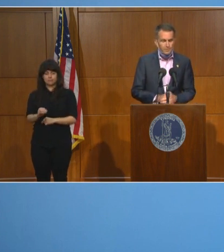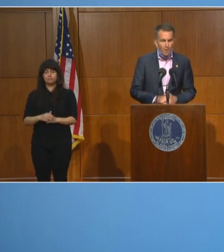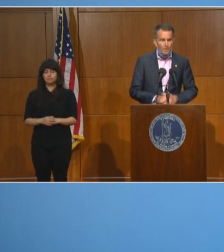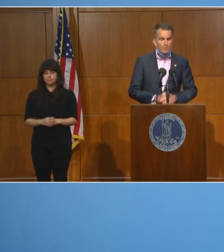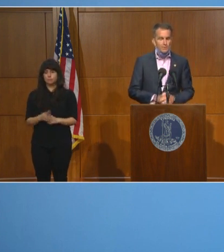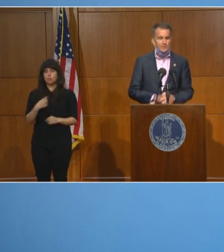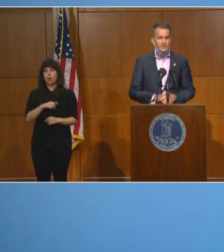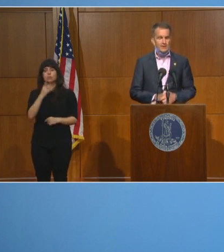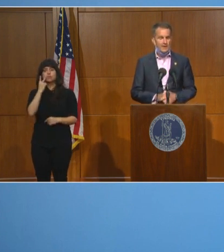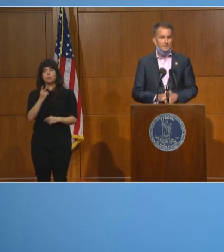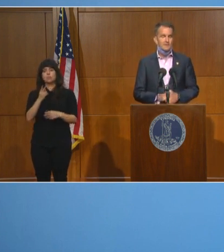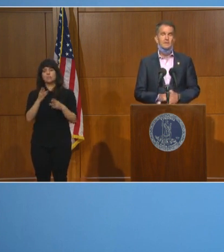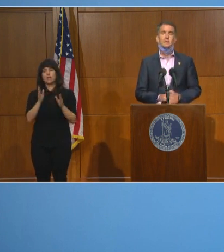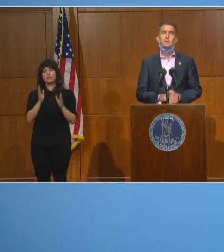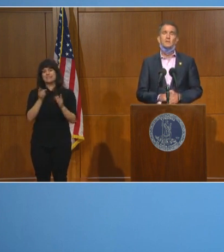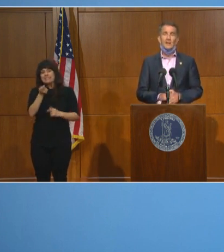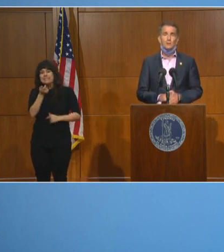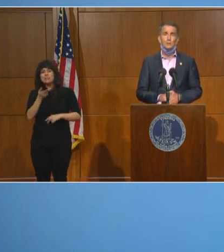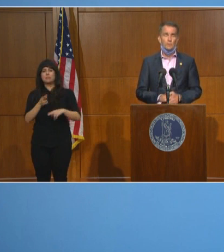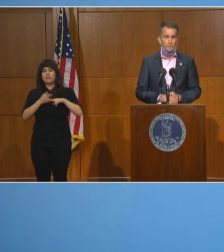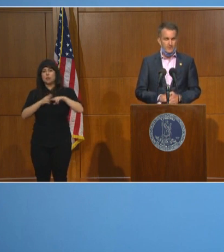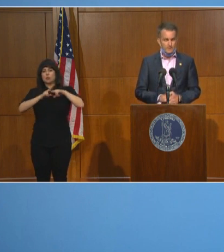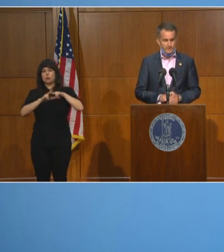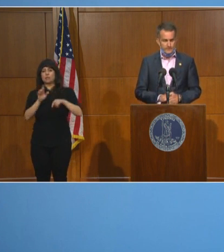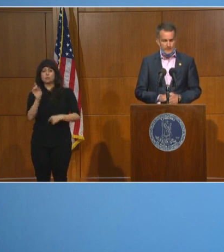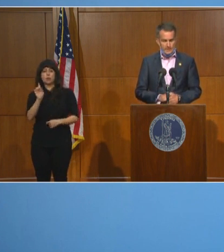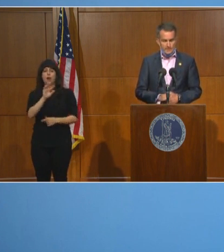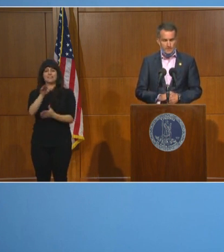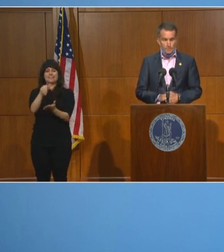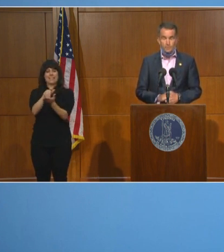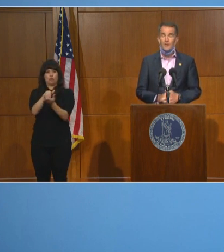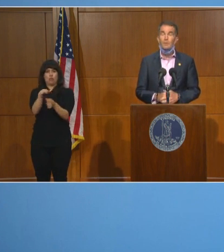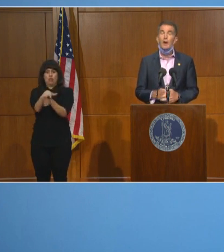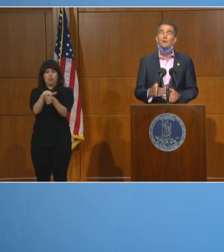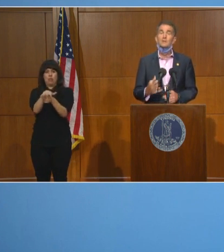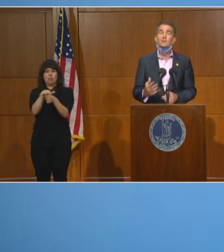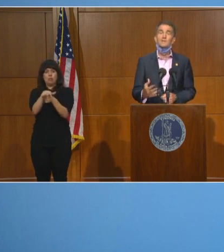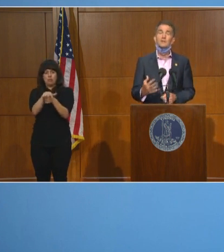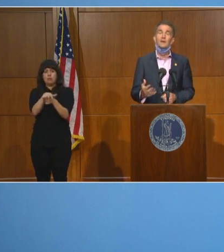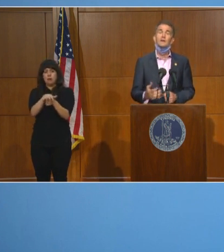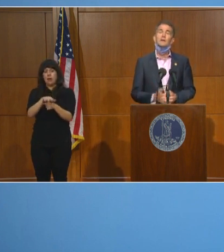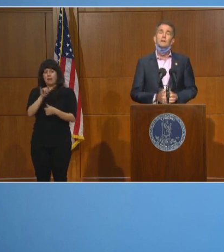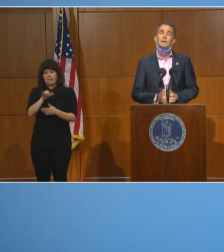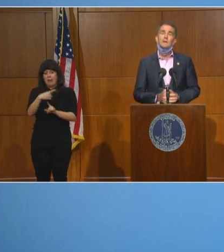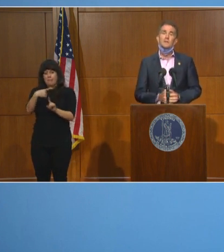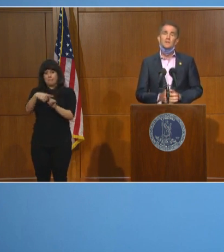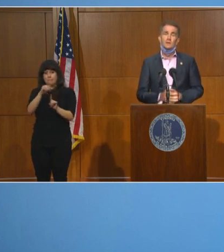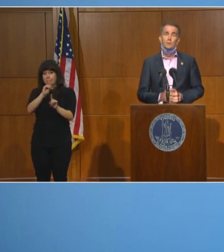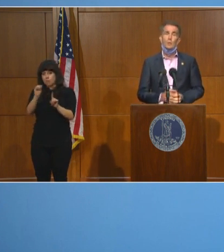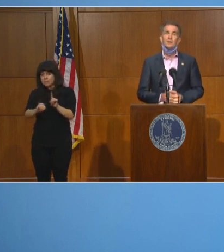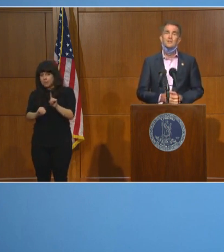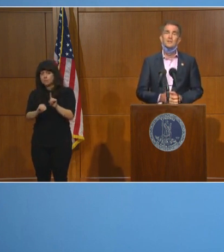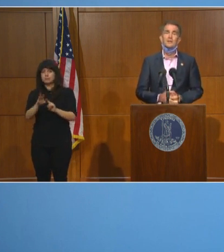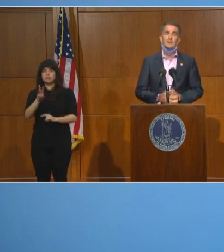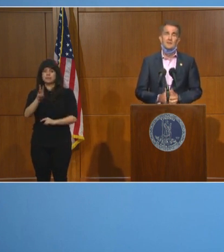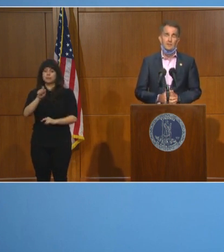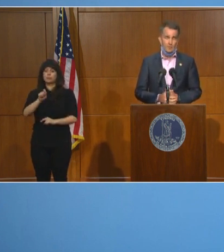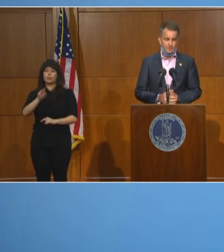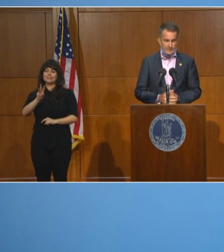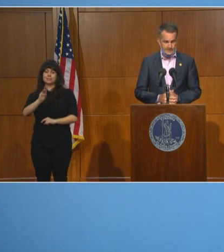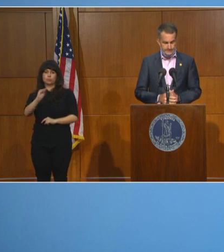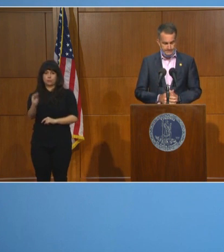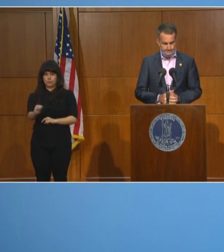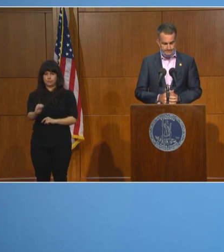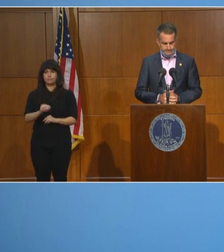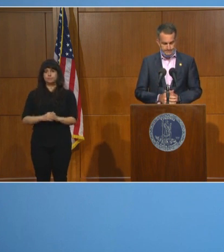a small increase in cases in the central region. The percent positivity there is